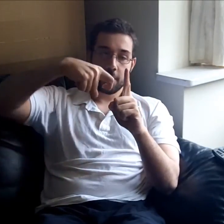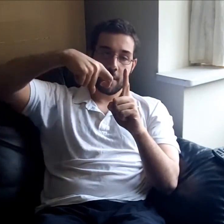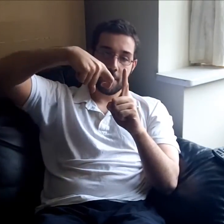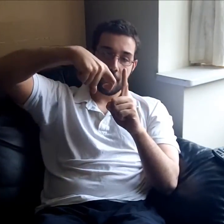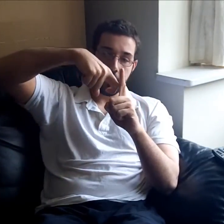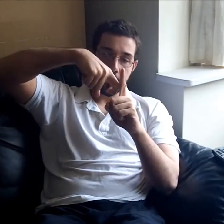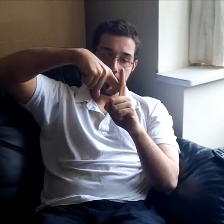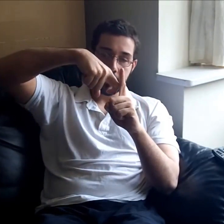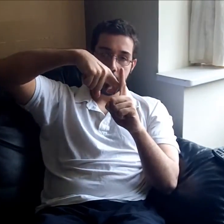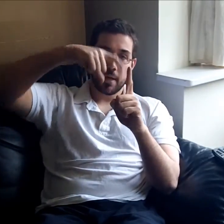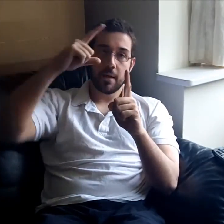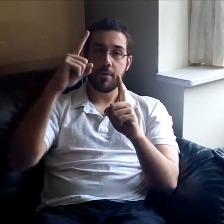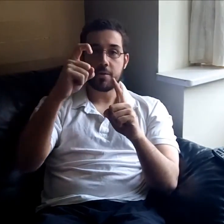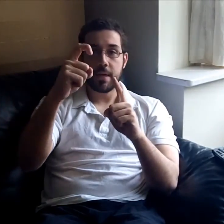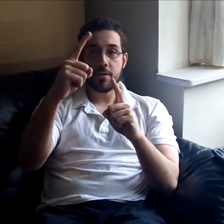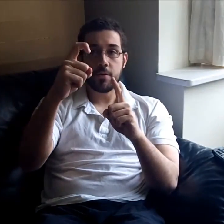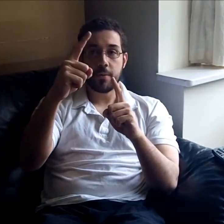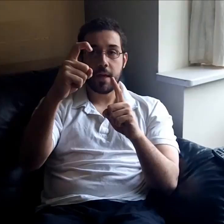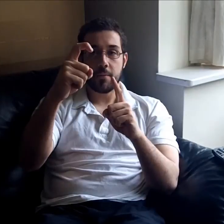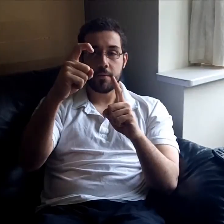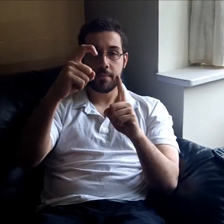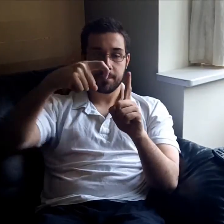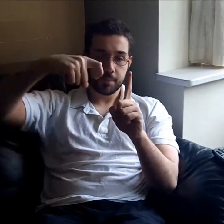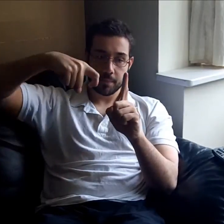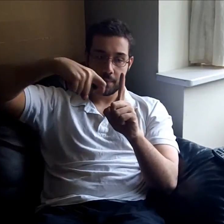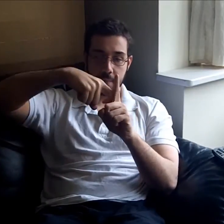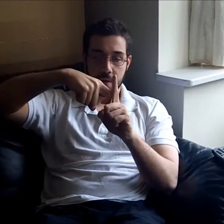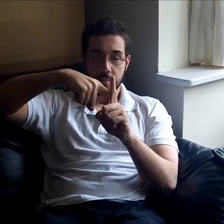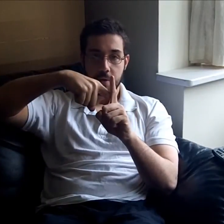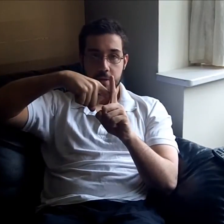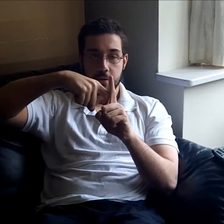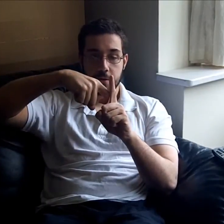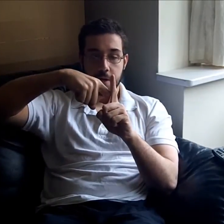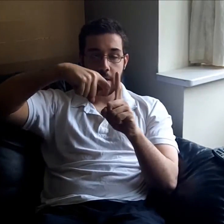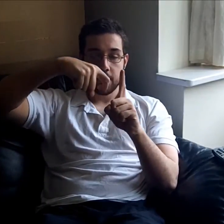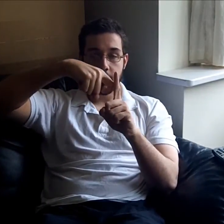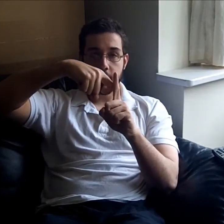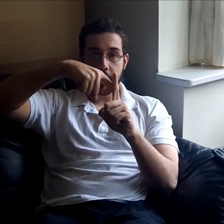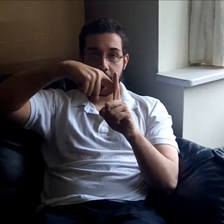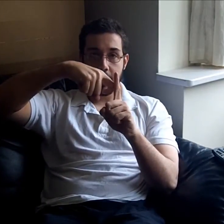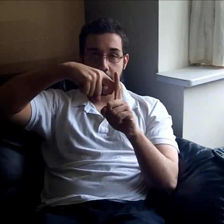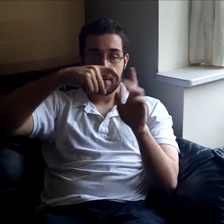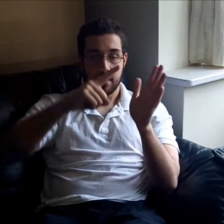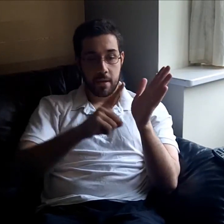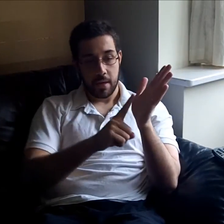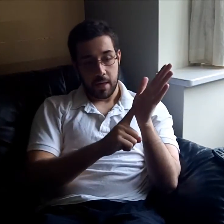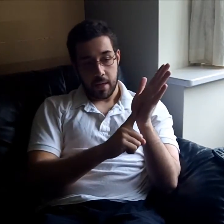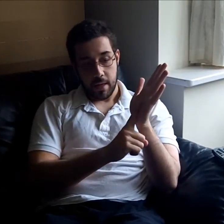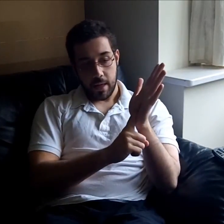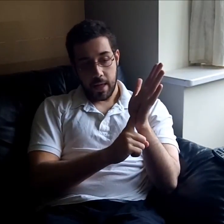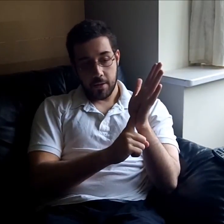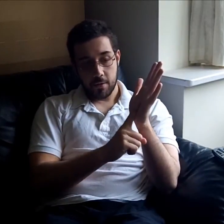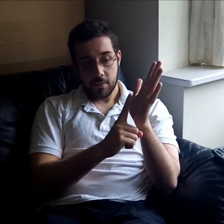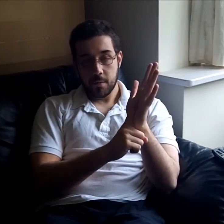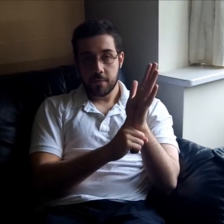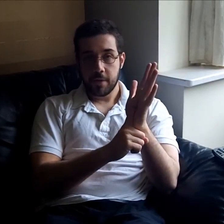up, and then we just make a hook with that one and press it on. So we've got K, L, one